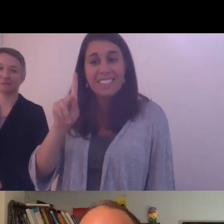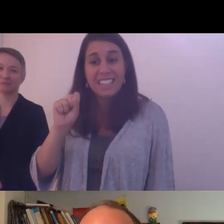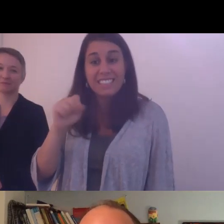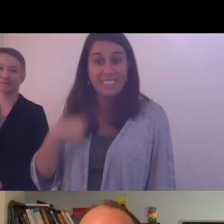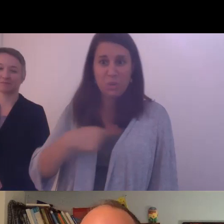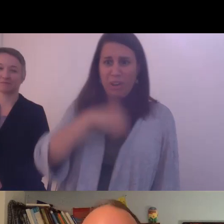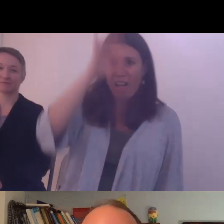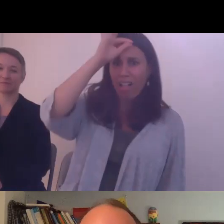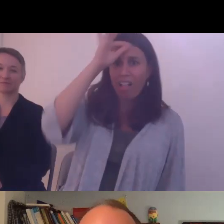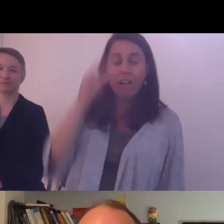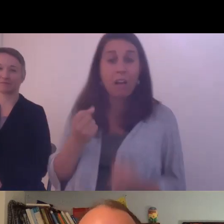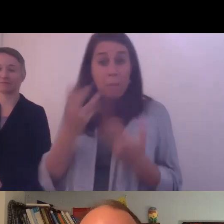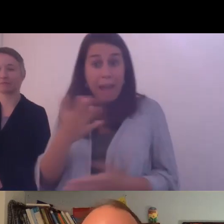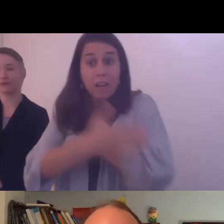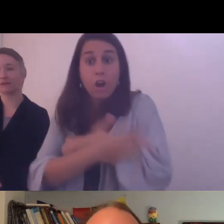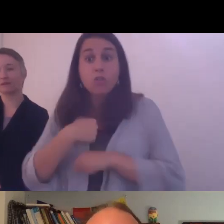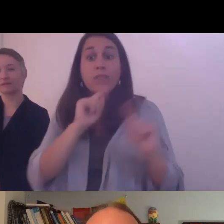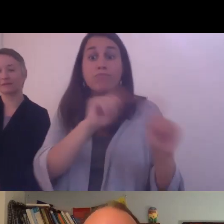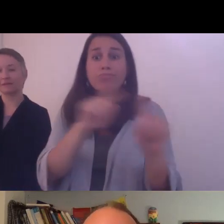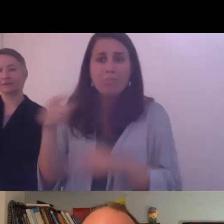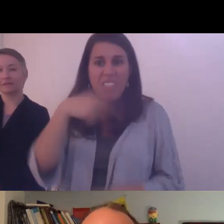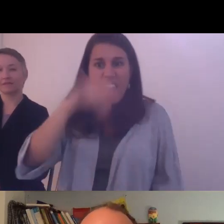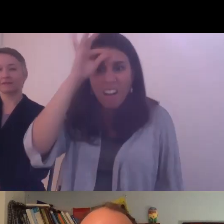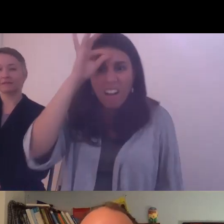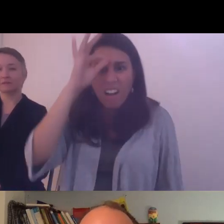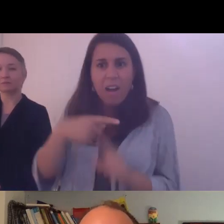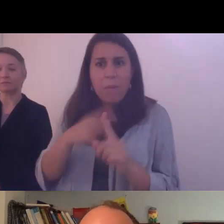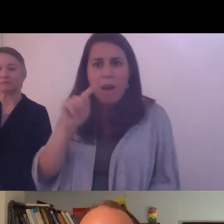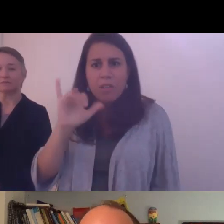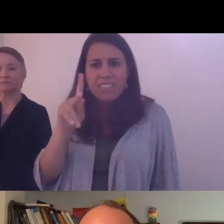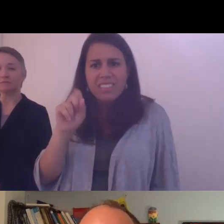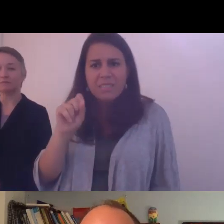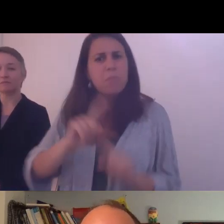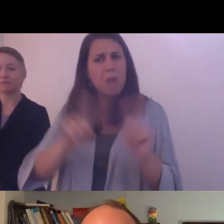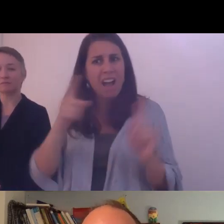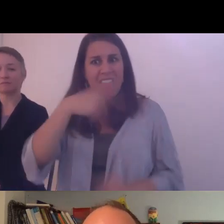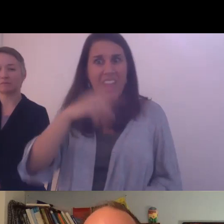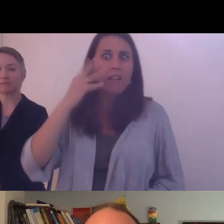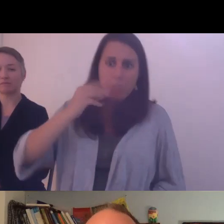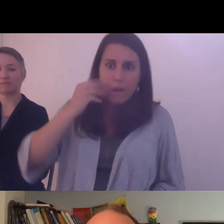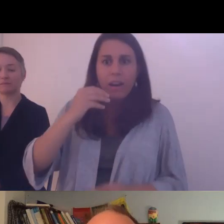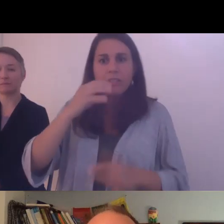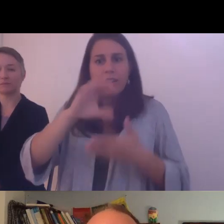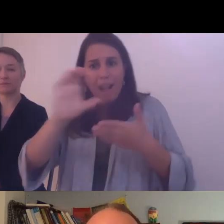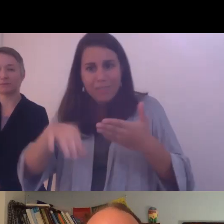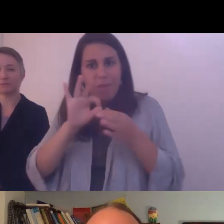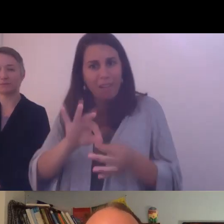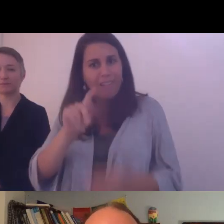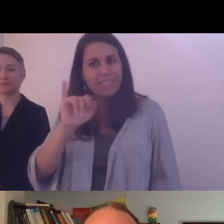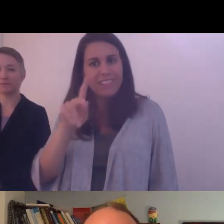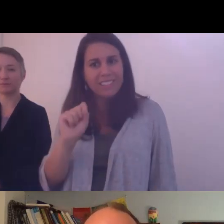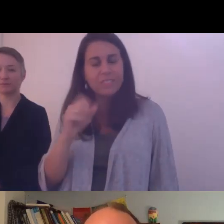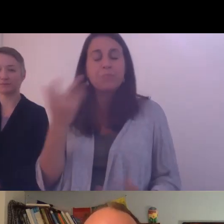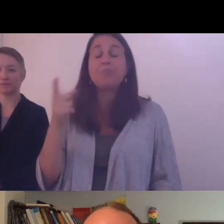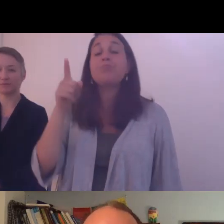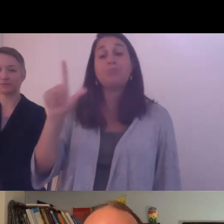the countries where we work, they didn't know anything about. Yet all were dealing with the consequences of ticks. So in Costa Rica, Lorne ended